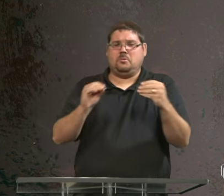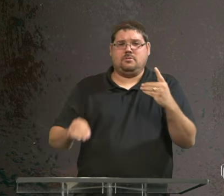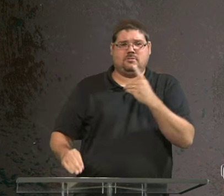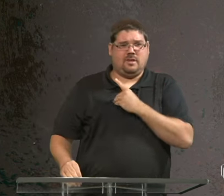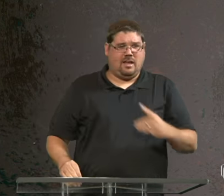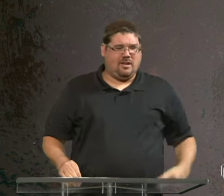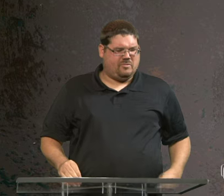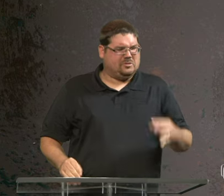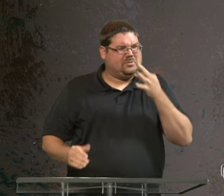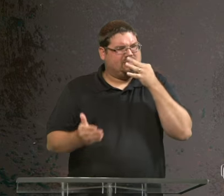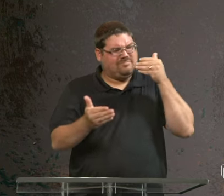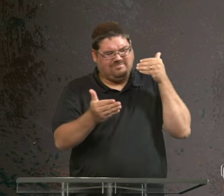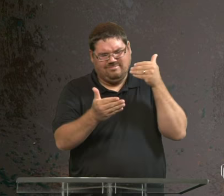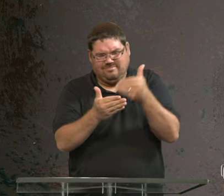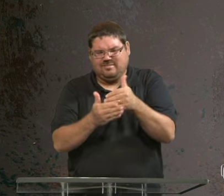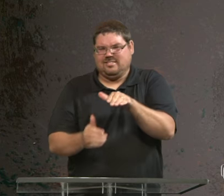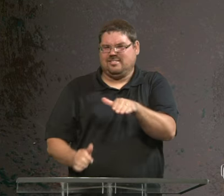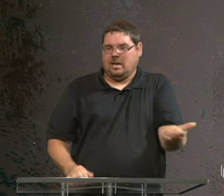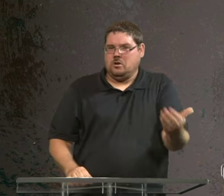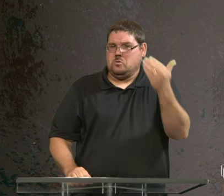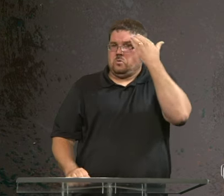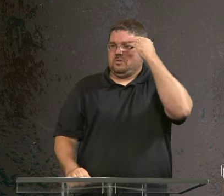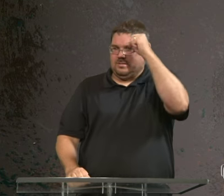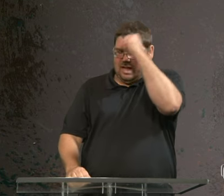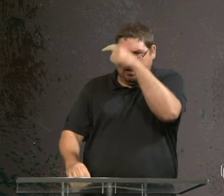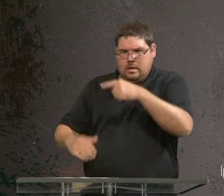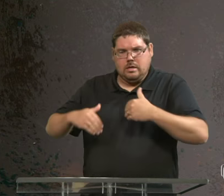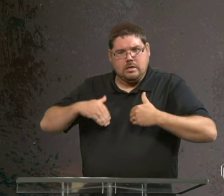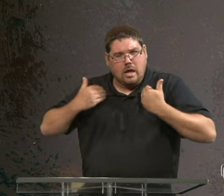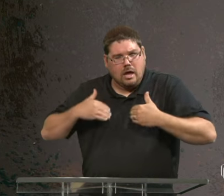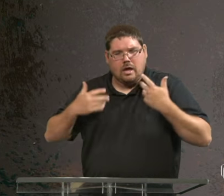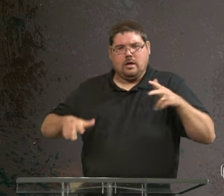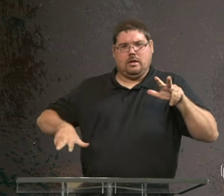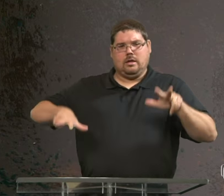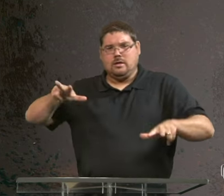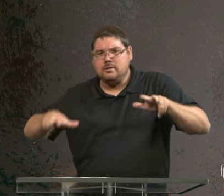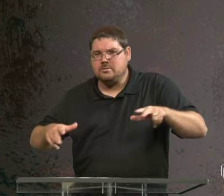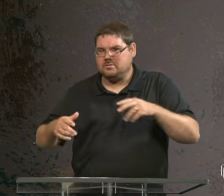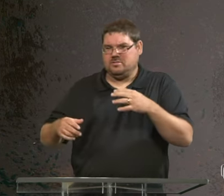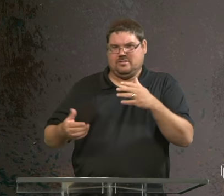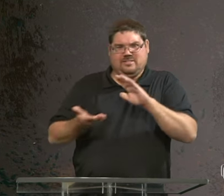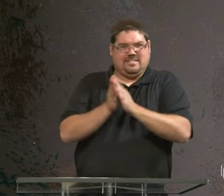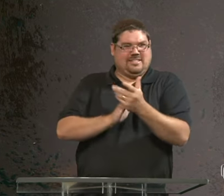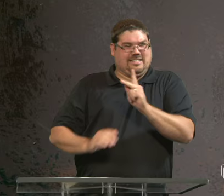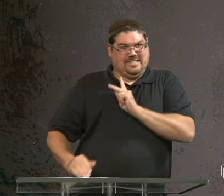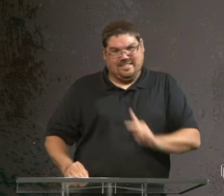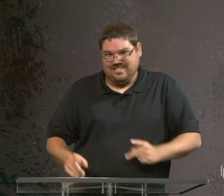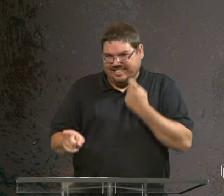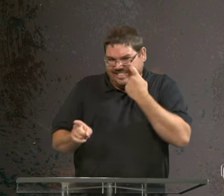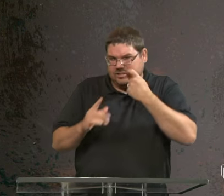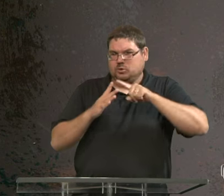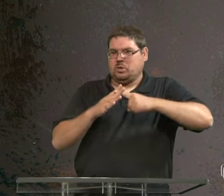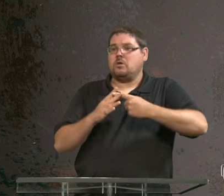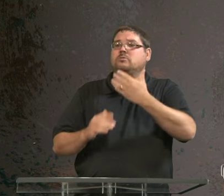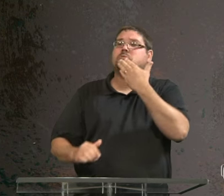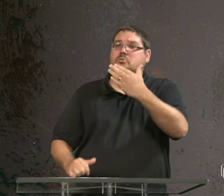continued. So in this case, here David is nearing death, and his young son, who doesn't have